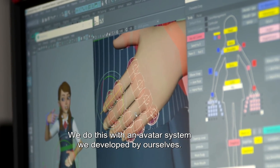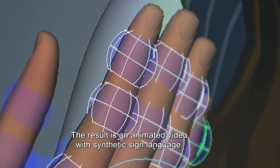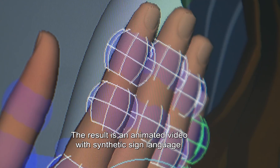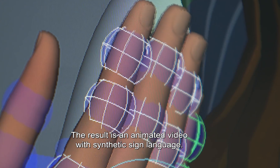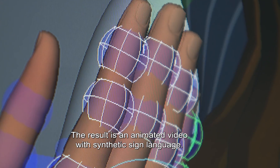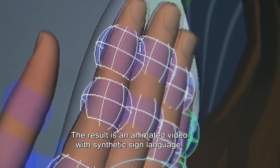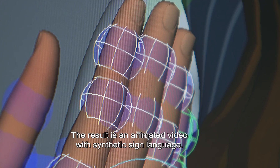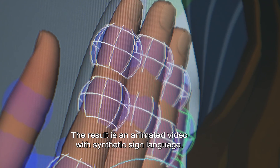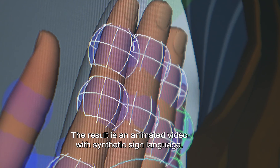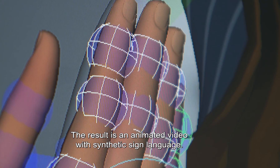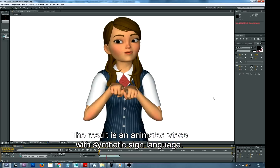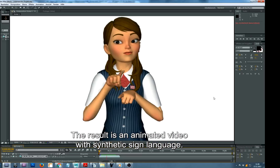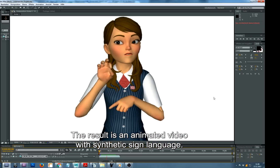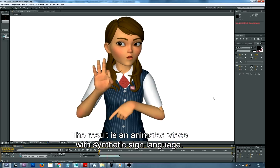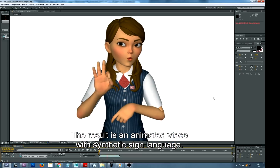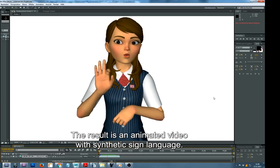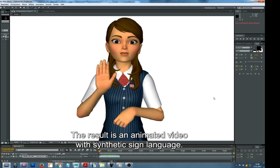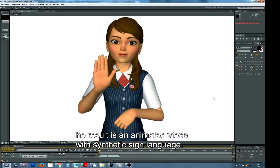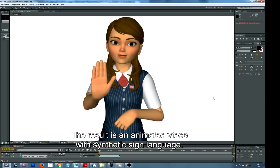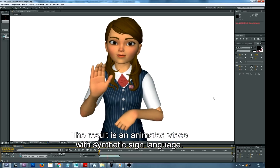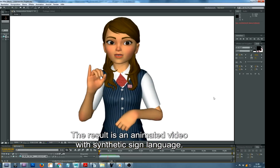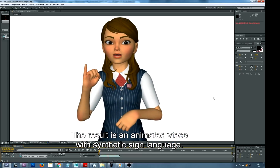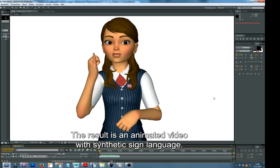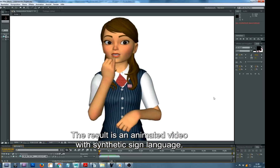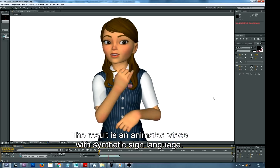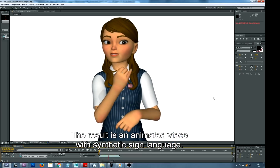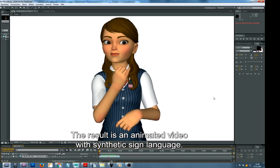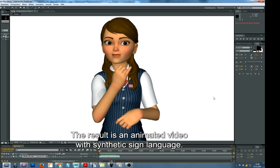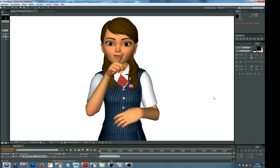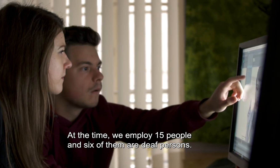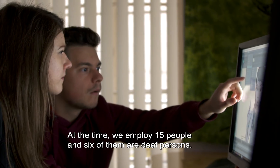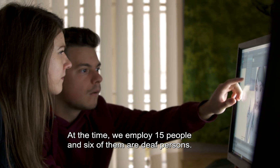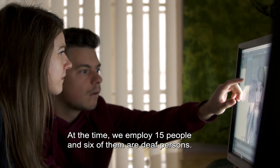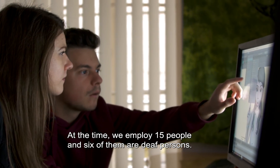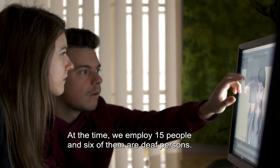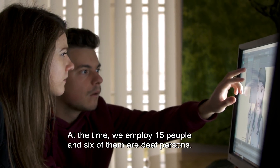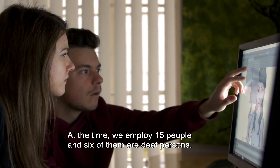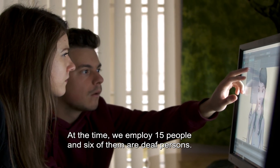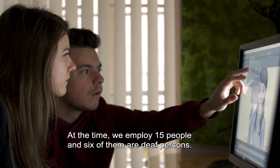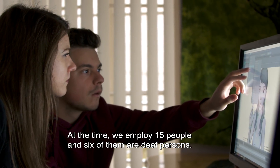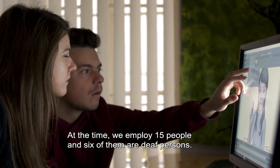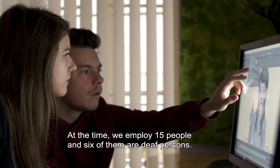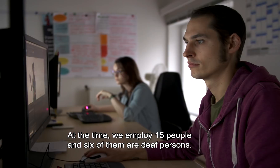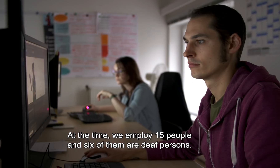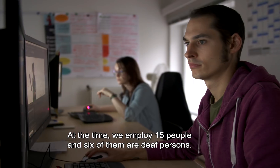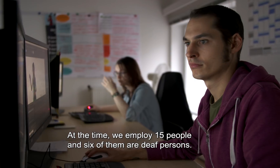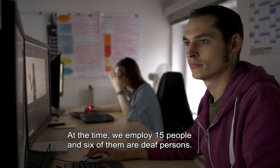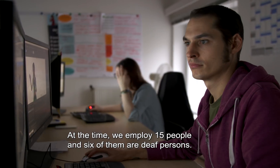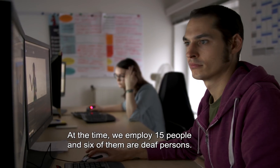The result is an animated video with synthetic sign language. At the time, we employ 15 people